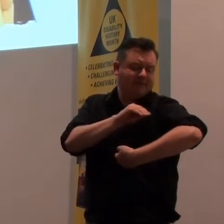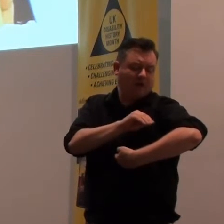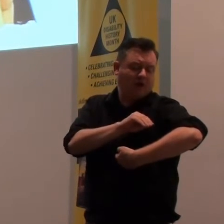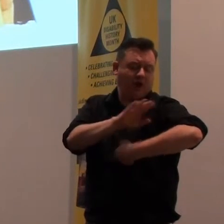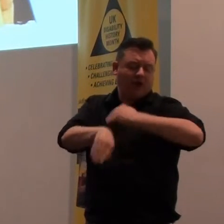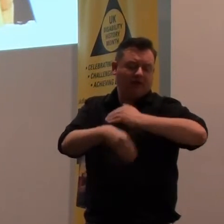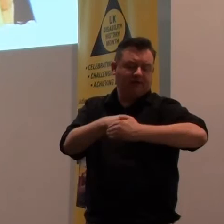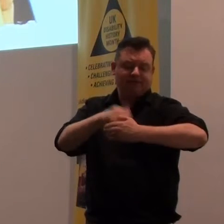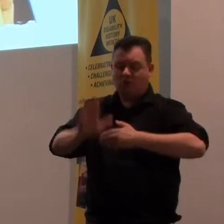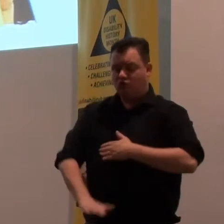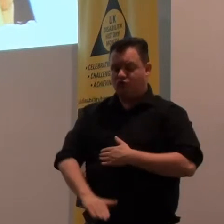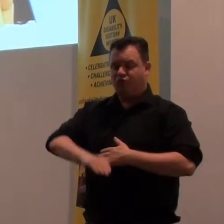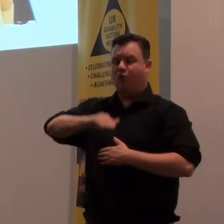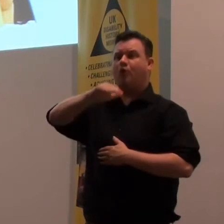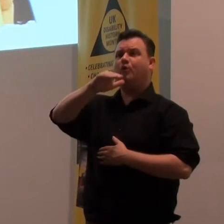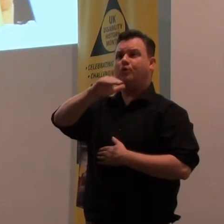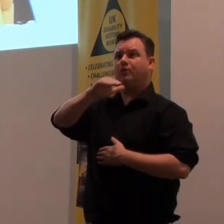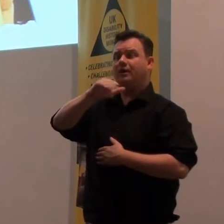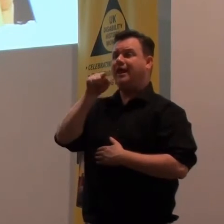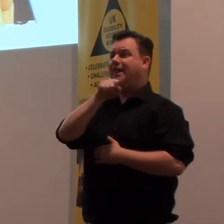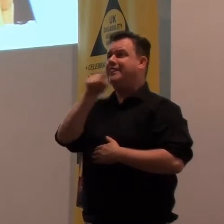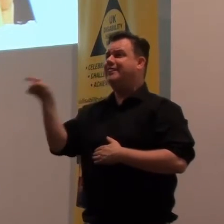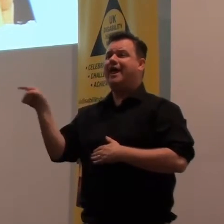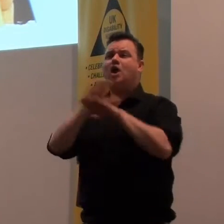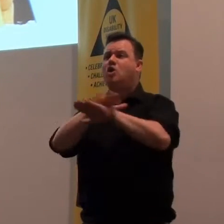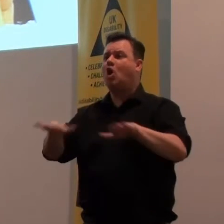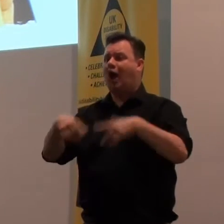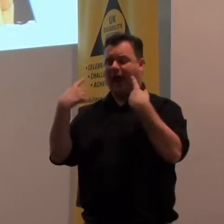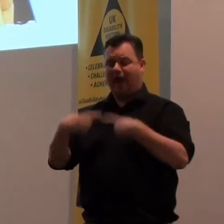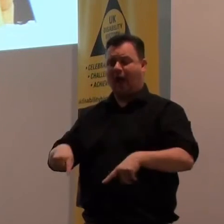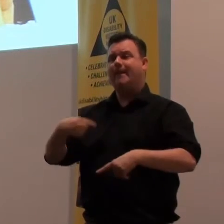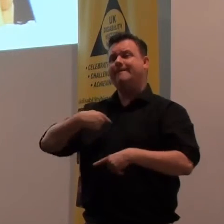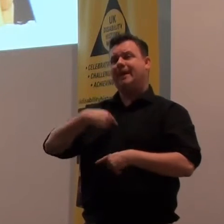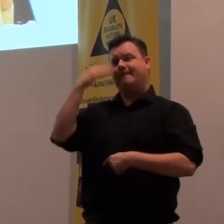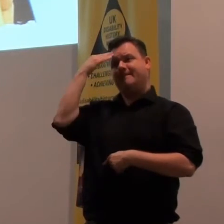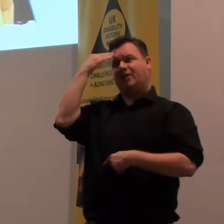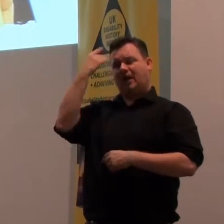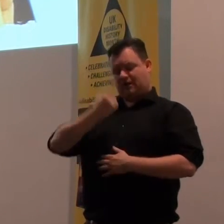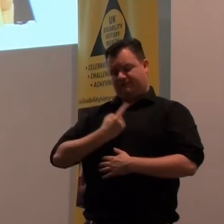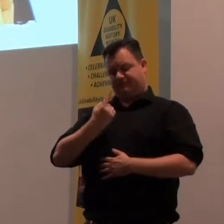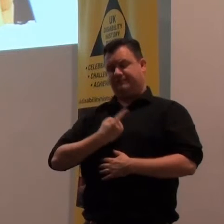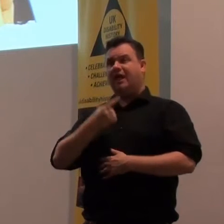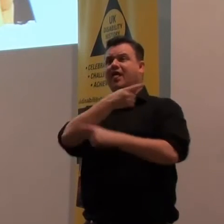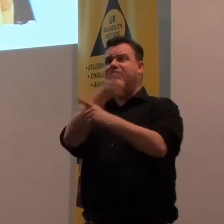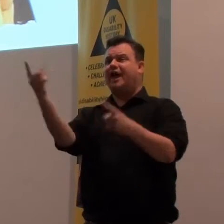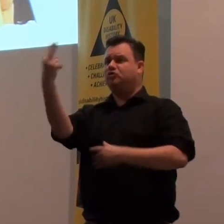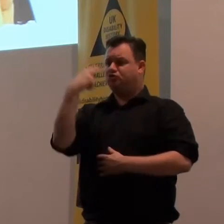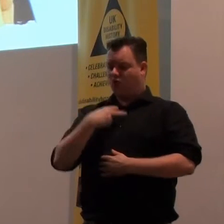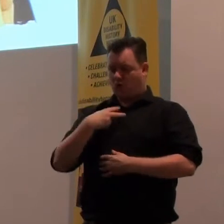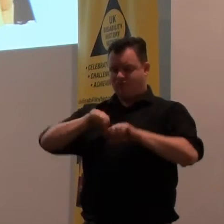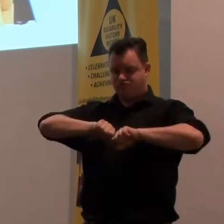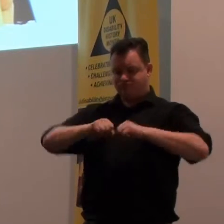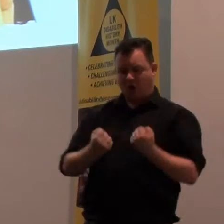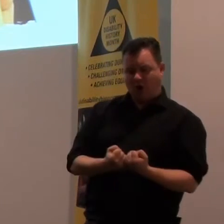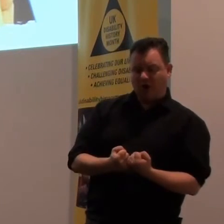had grown. But they would not allow my mother self. They saw only something broken.